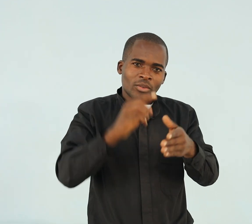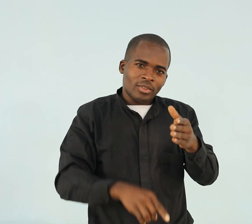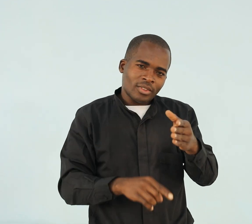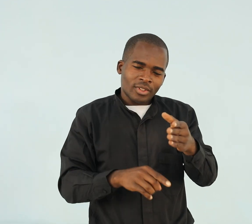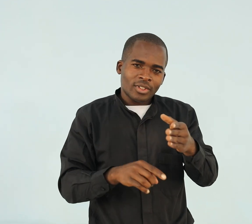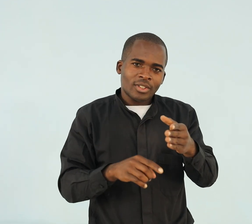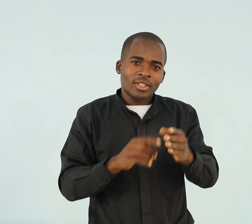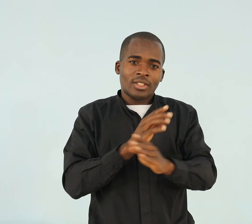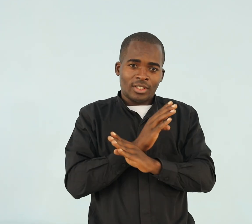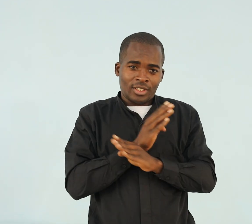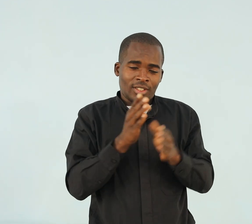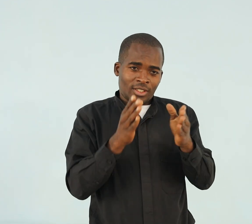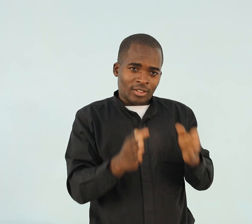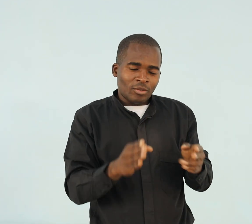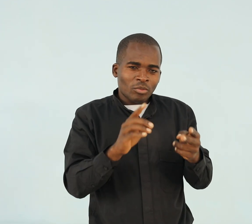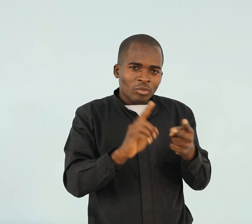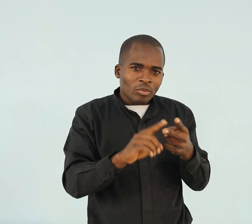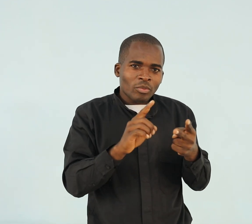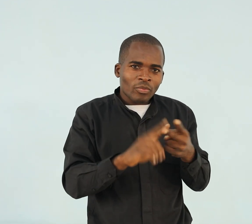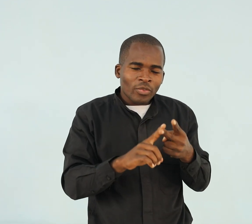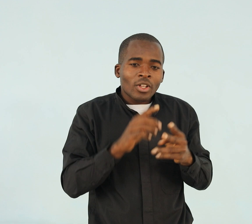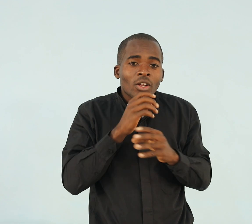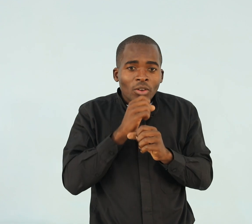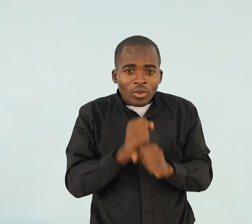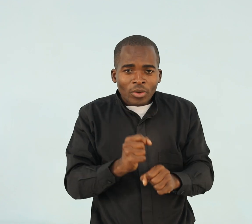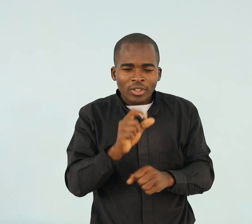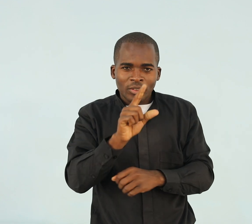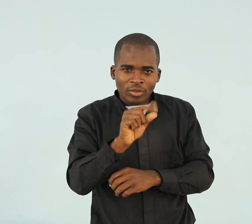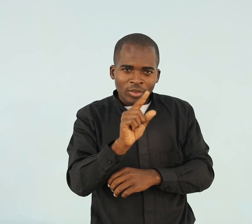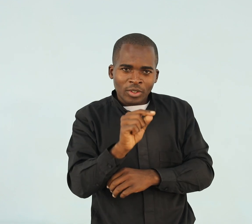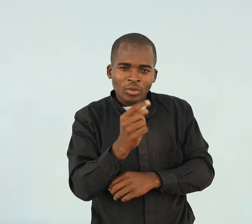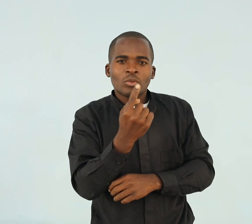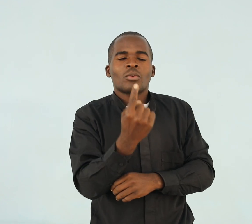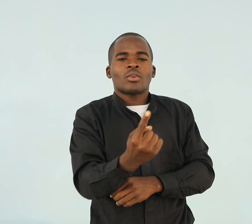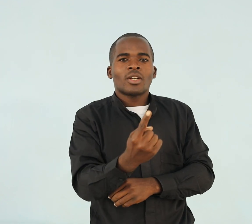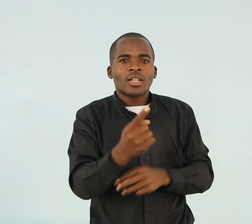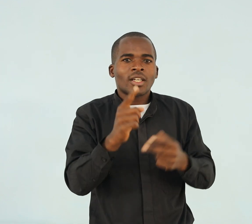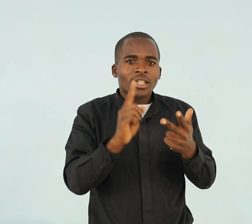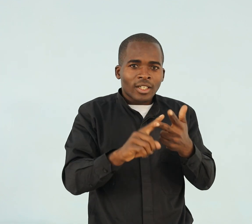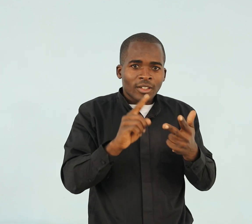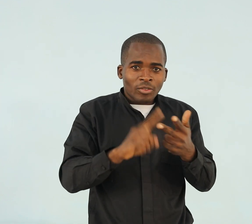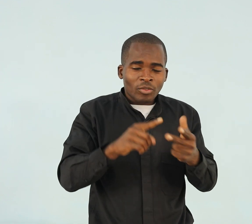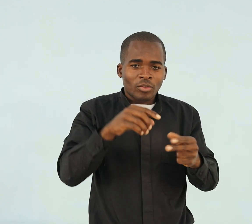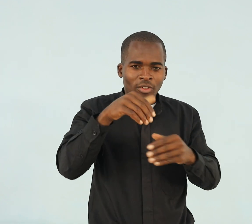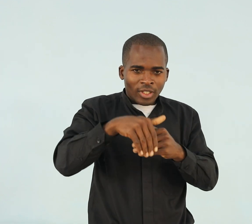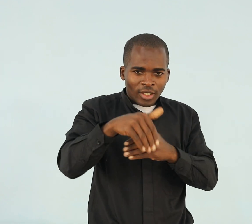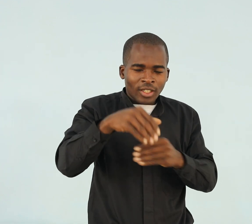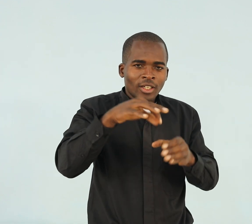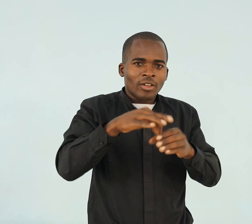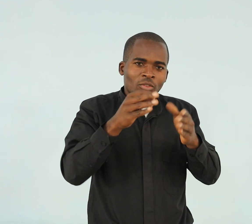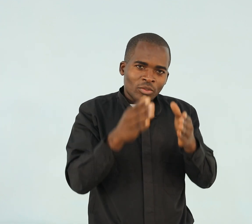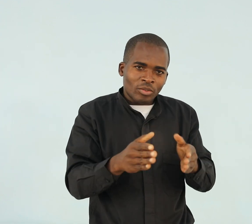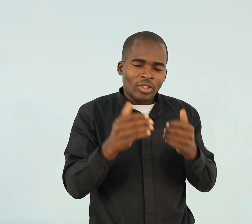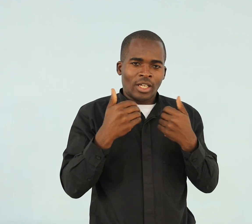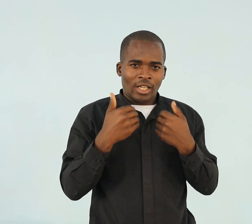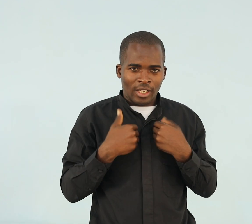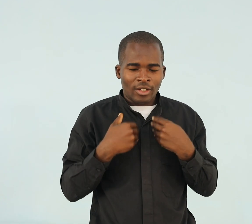citizenship, being at least 21 years old, being a registered voter, and having a Grade 12